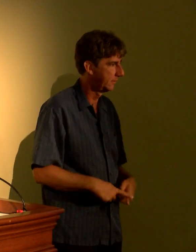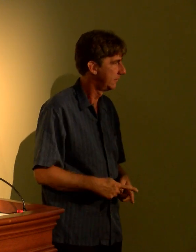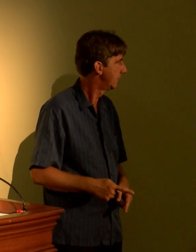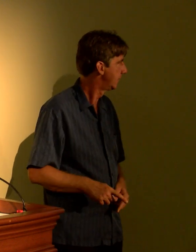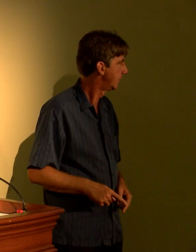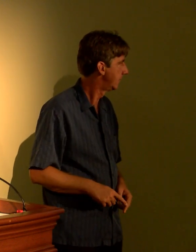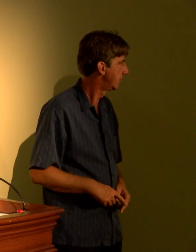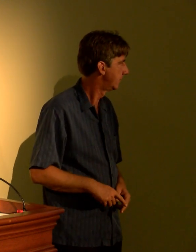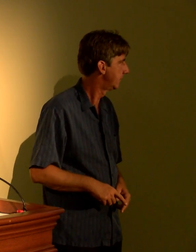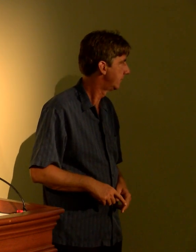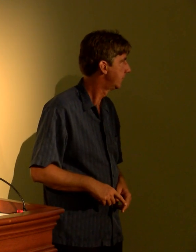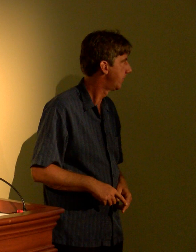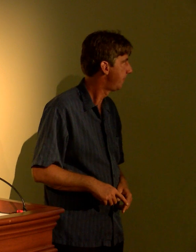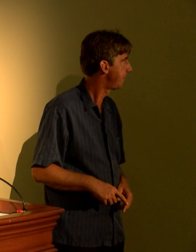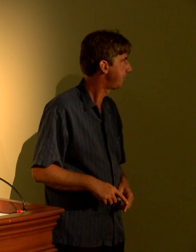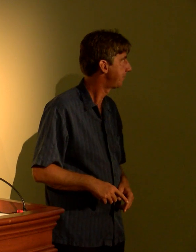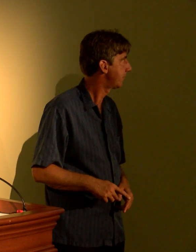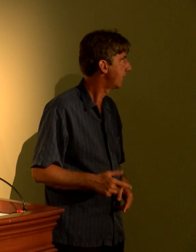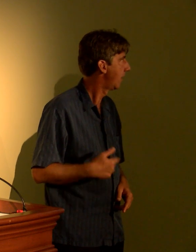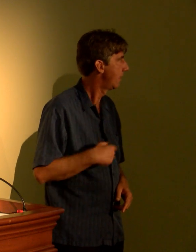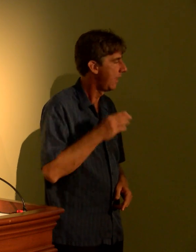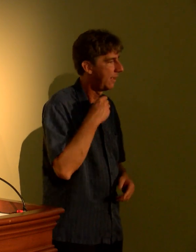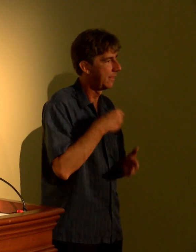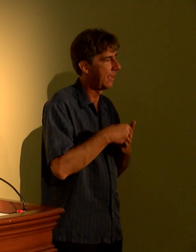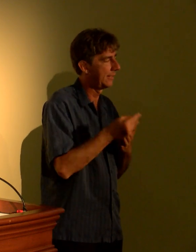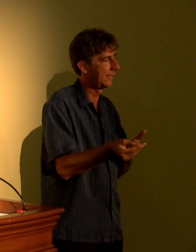to a likeness that would otherwise be too narrow